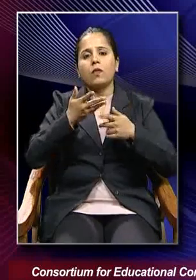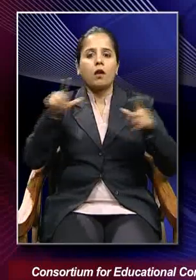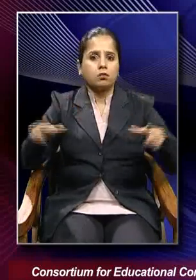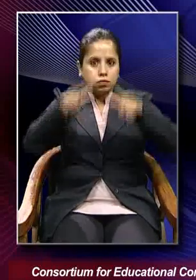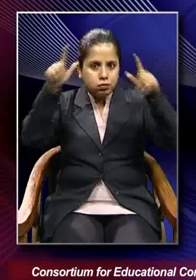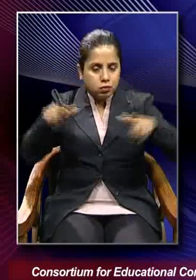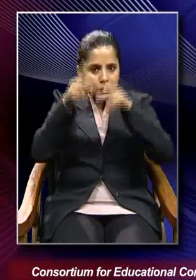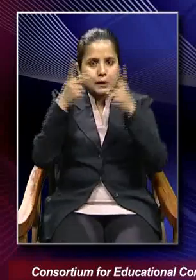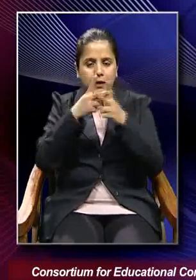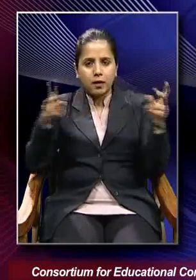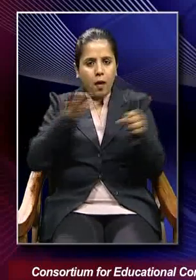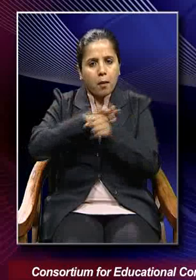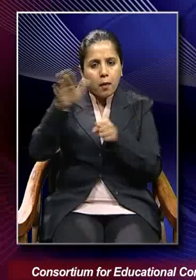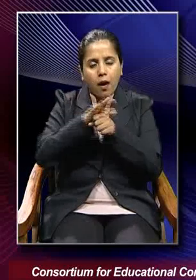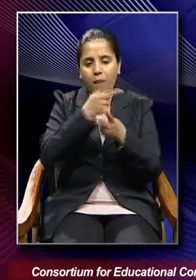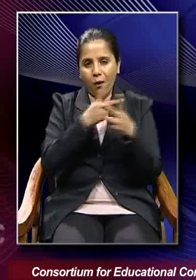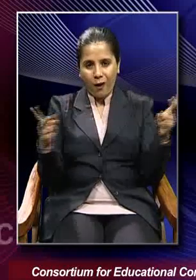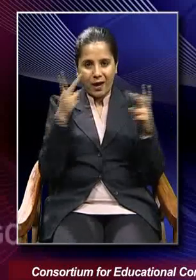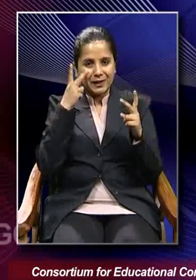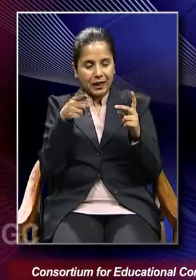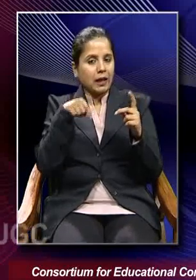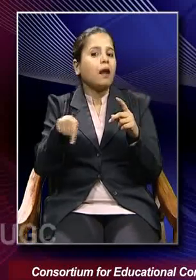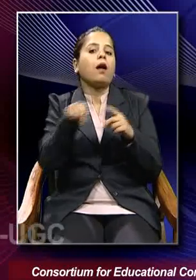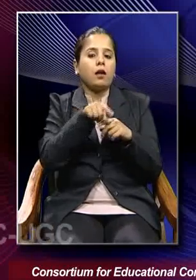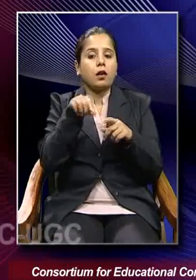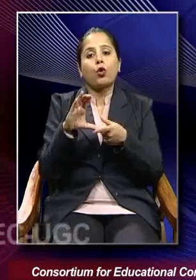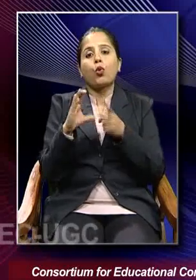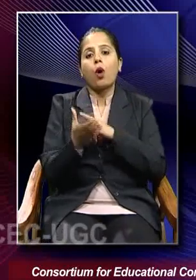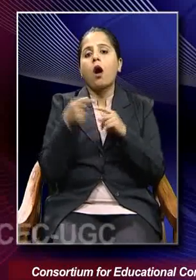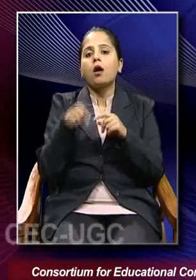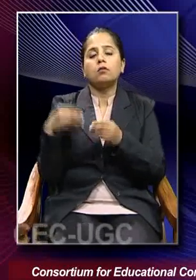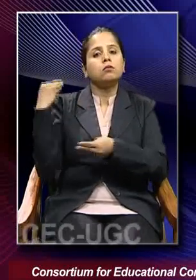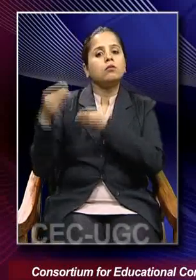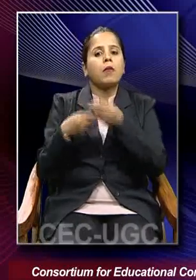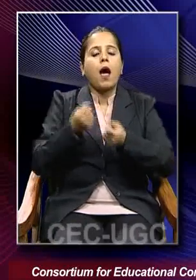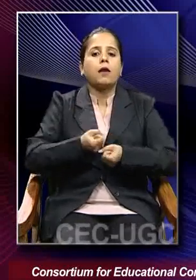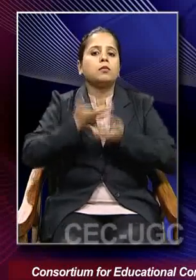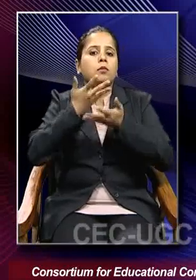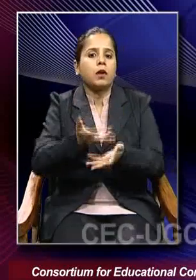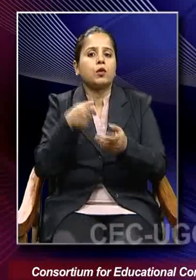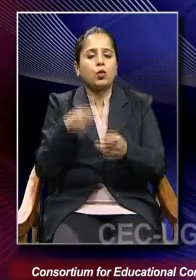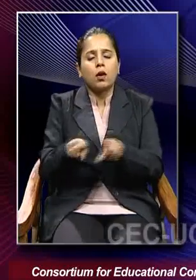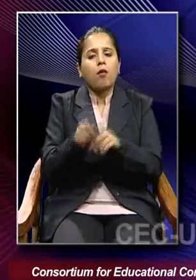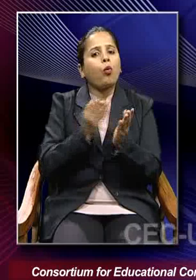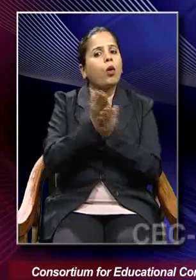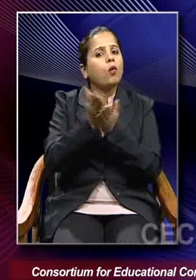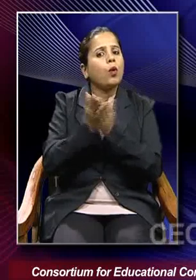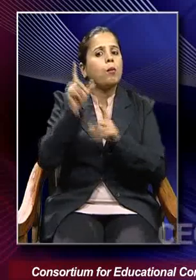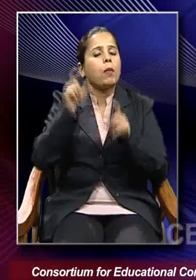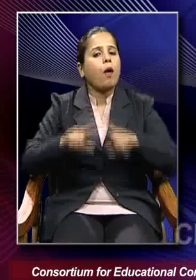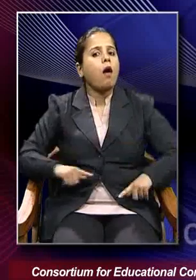landscapes, woodlands amongst others. The cultural heritage, it is an expression of the ways of